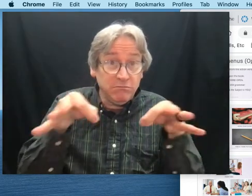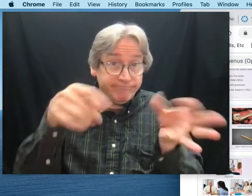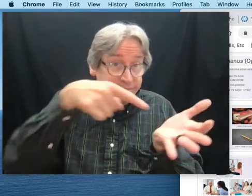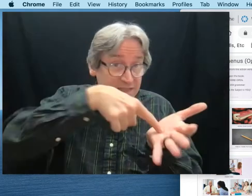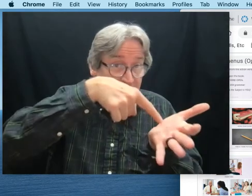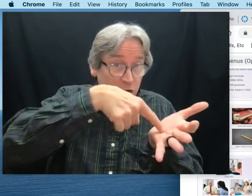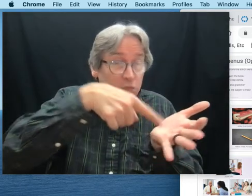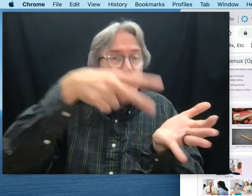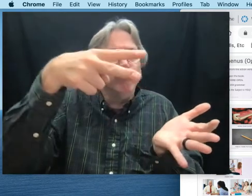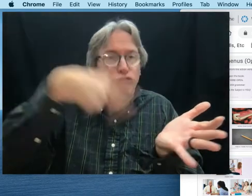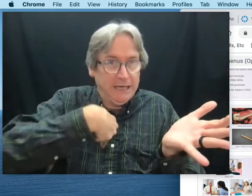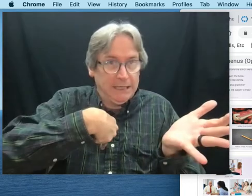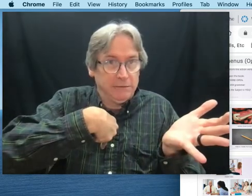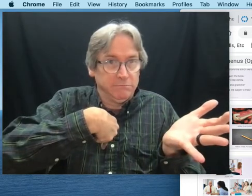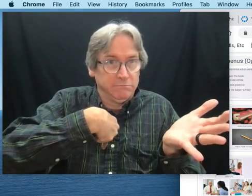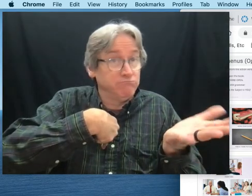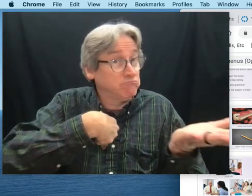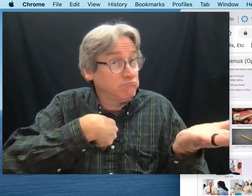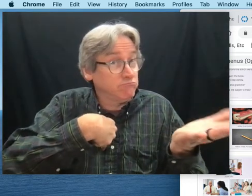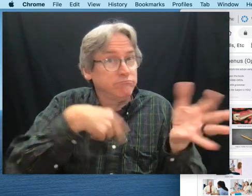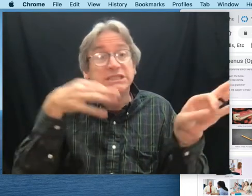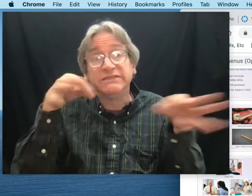Definition there, read.